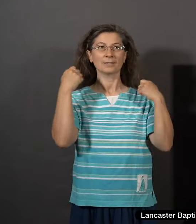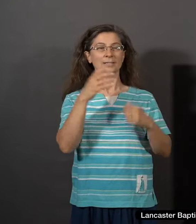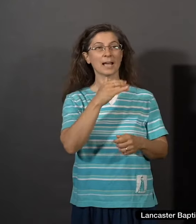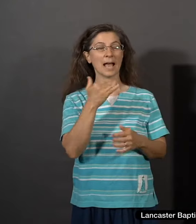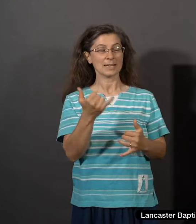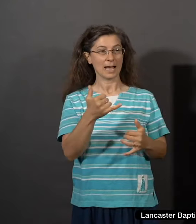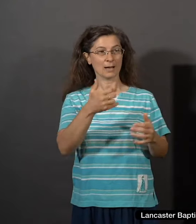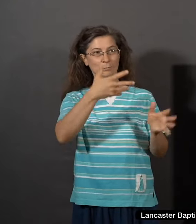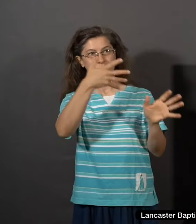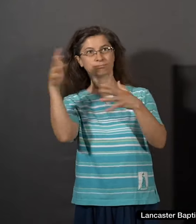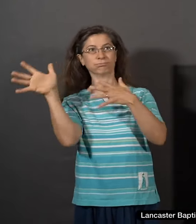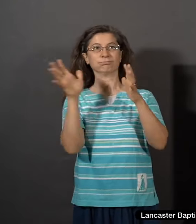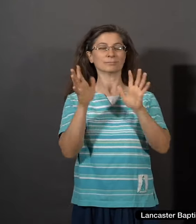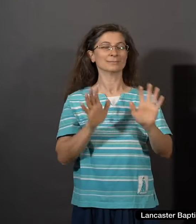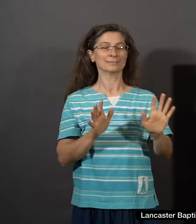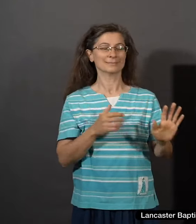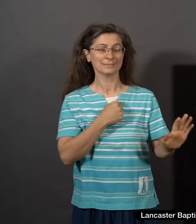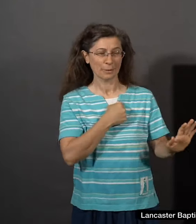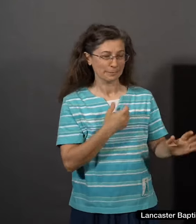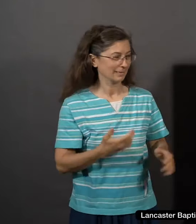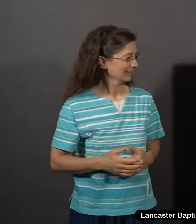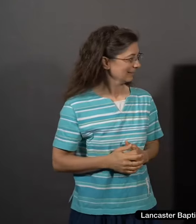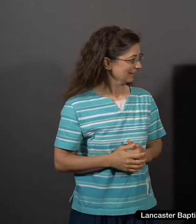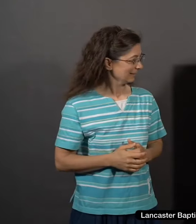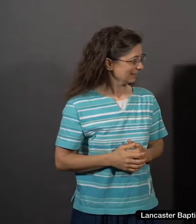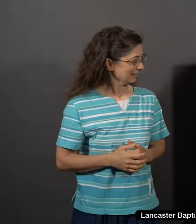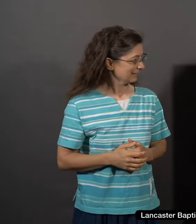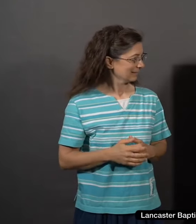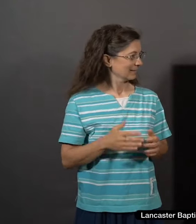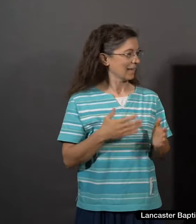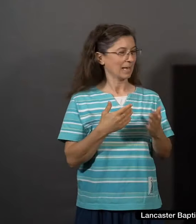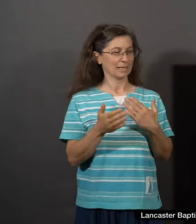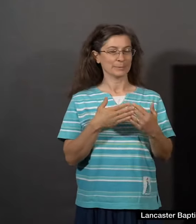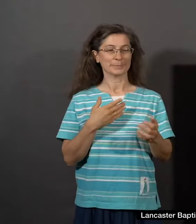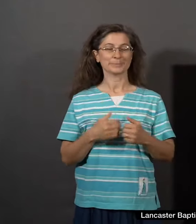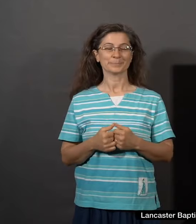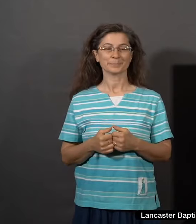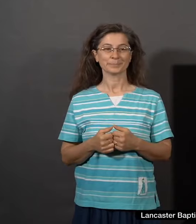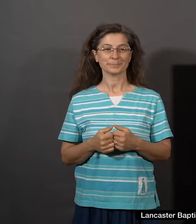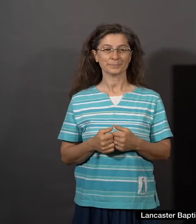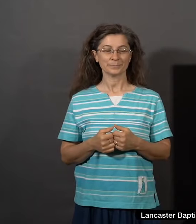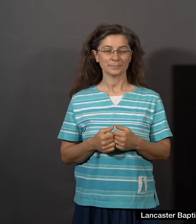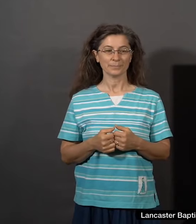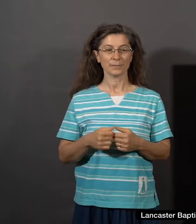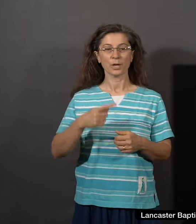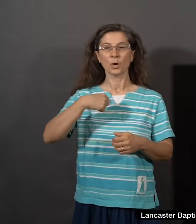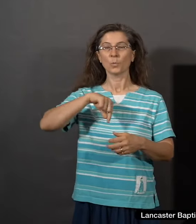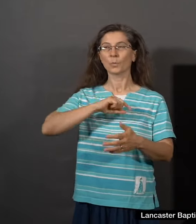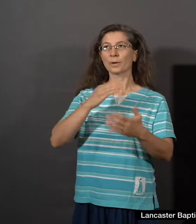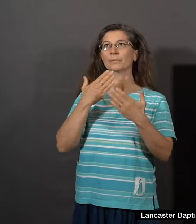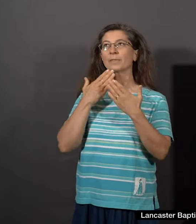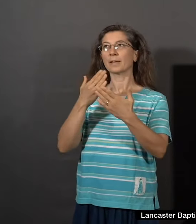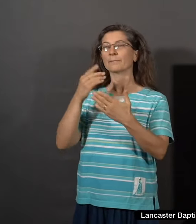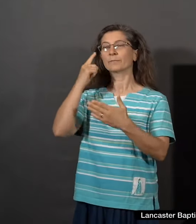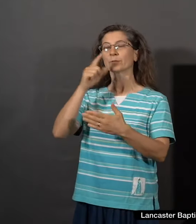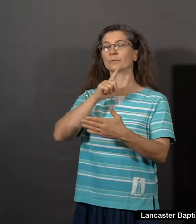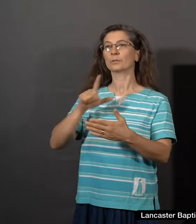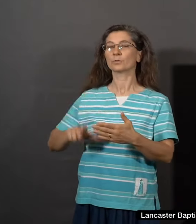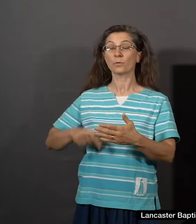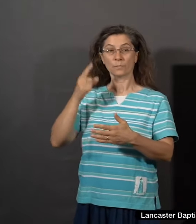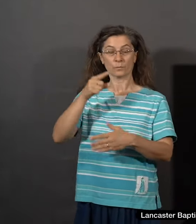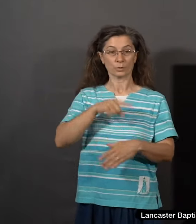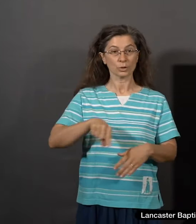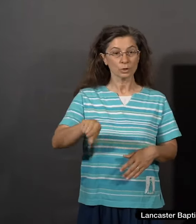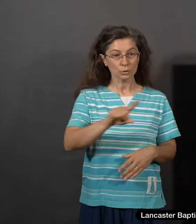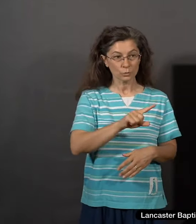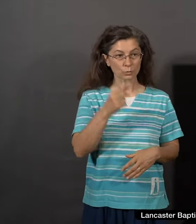coming so uh sorry about that sweetheart so uh anyways uh we're thankful to the lord for each of you and for your